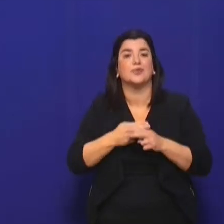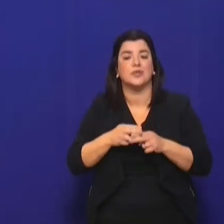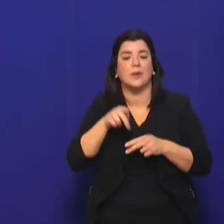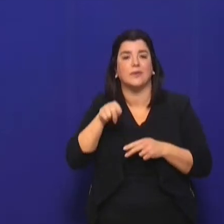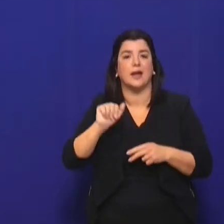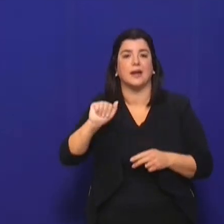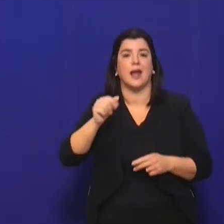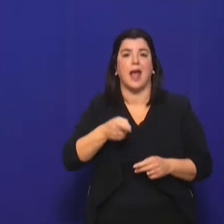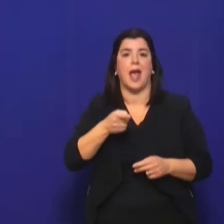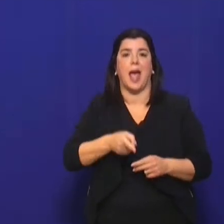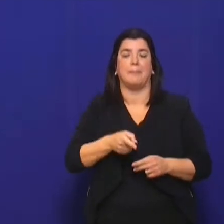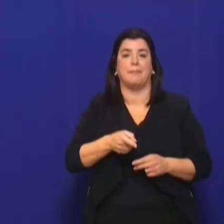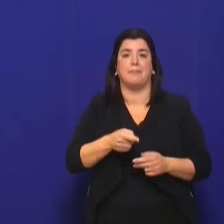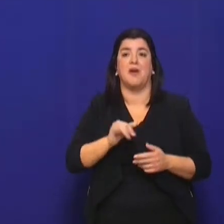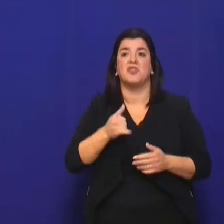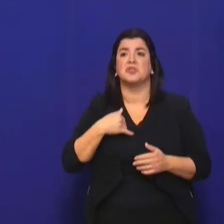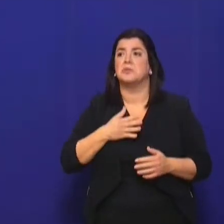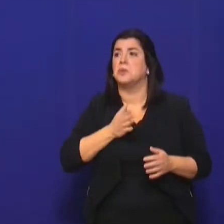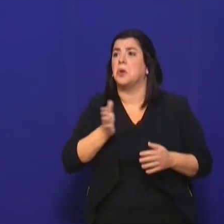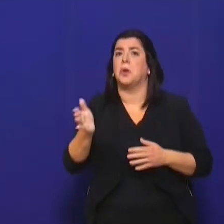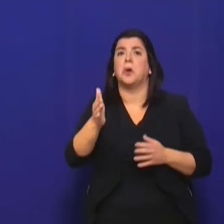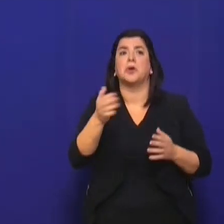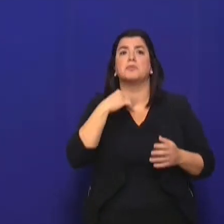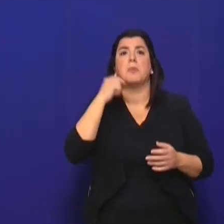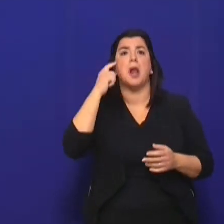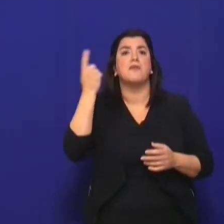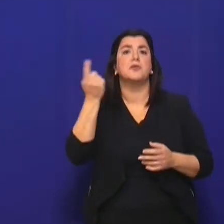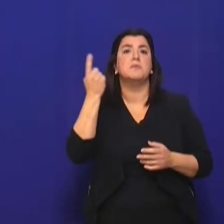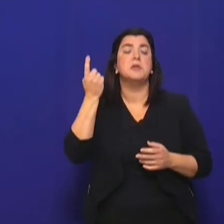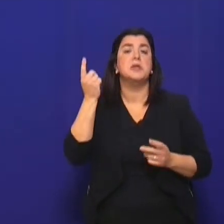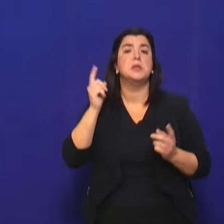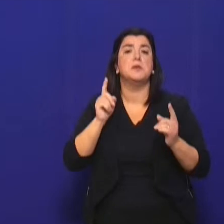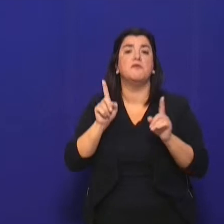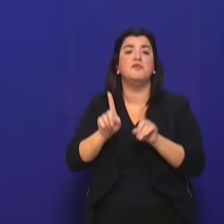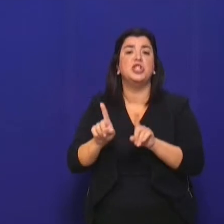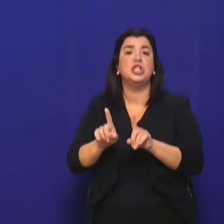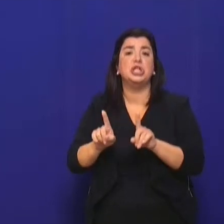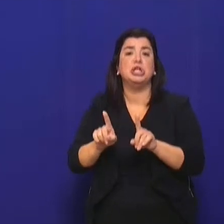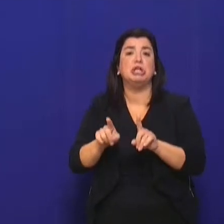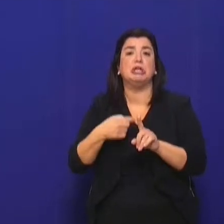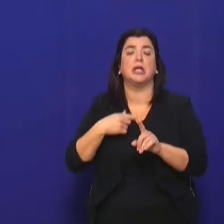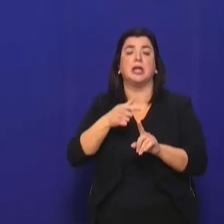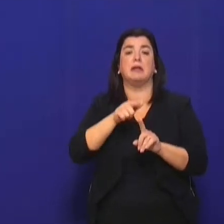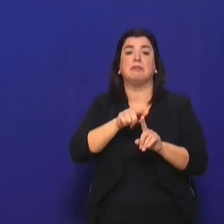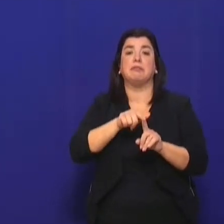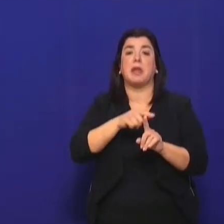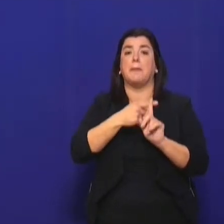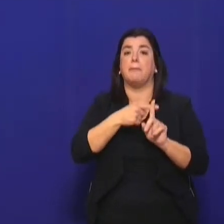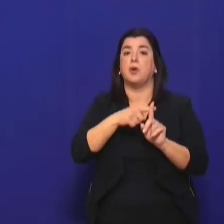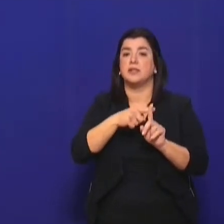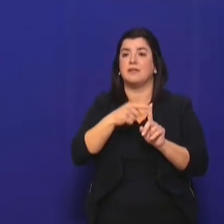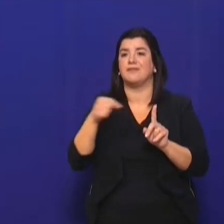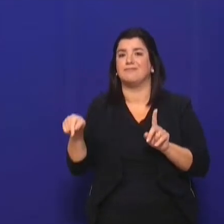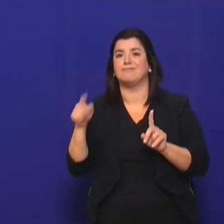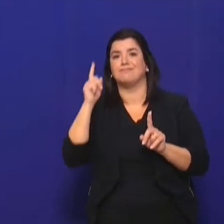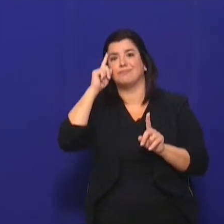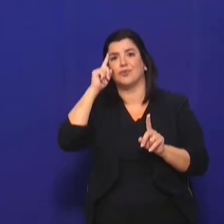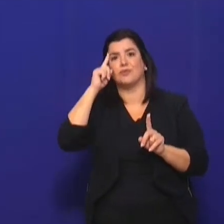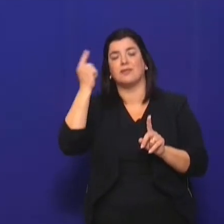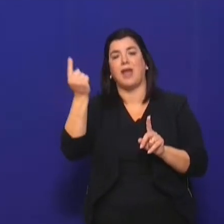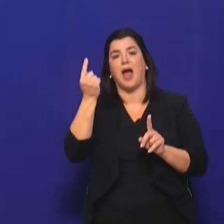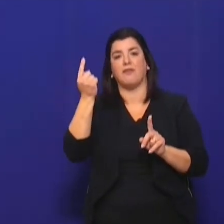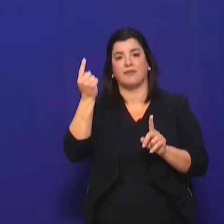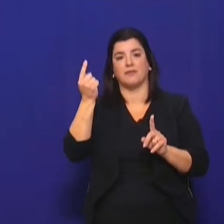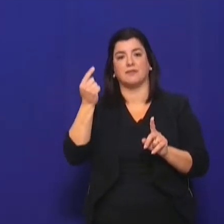forsi dak il-persuna ma jiftakarx li kellu kuntatt miegħek allura permezz tal-app inti tkun tista' tiġi notifikat ukoll. Infatti